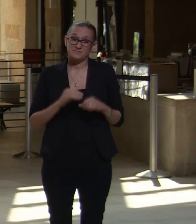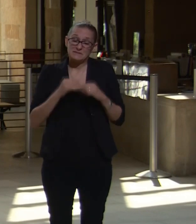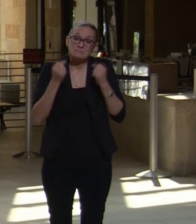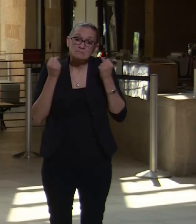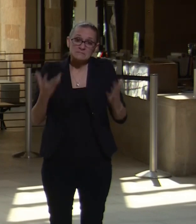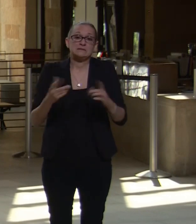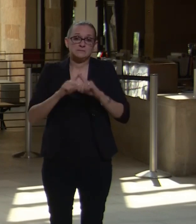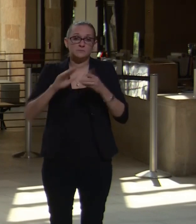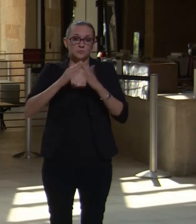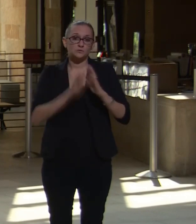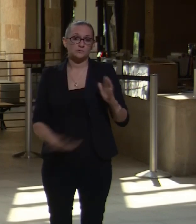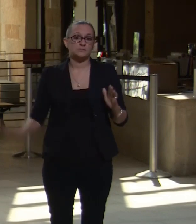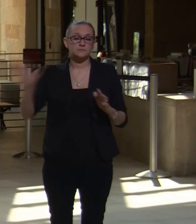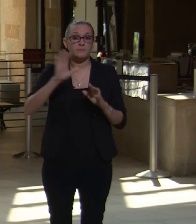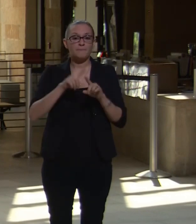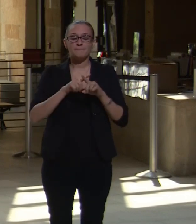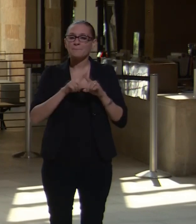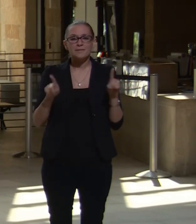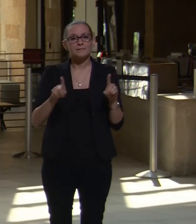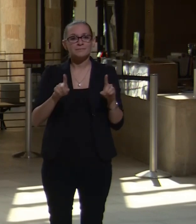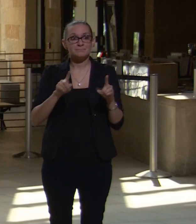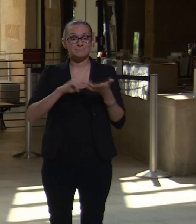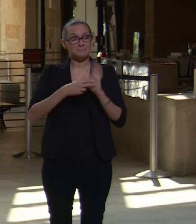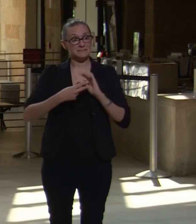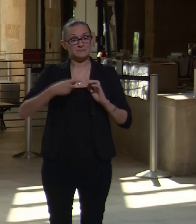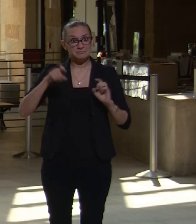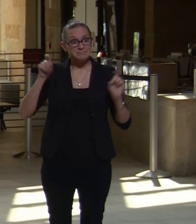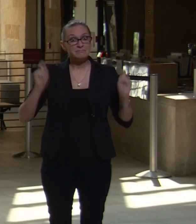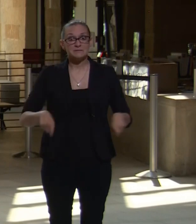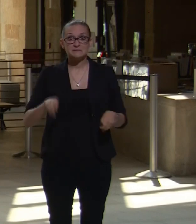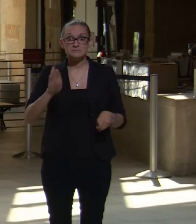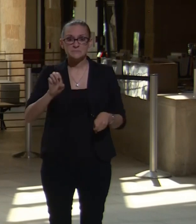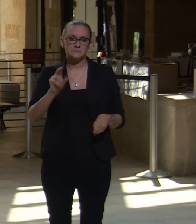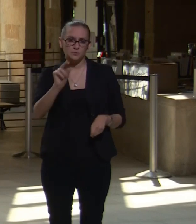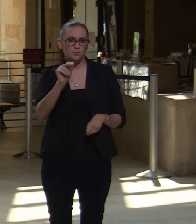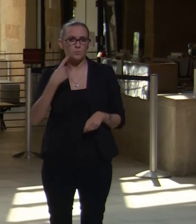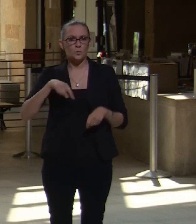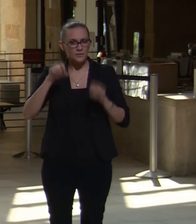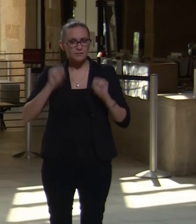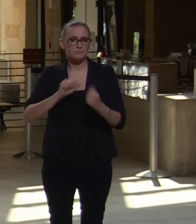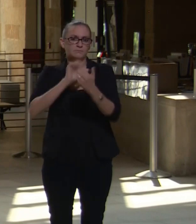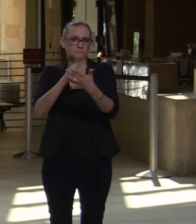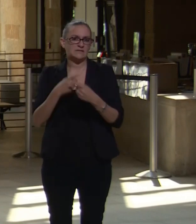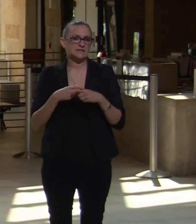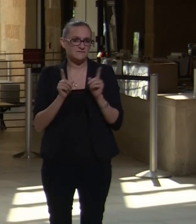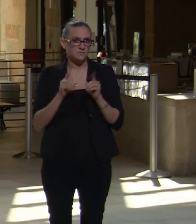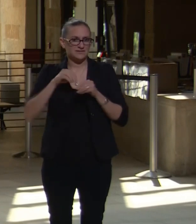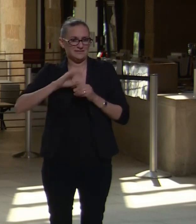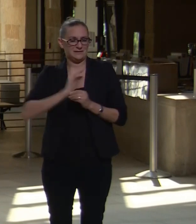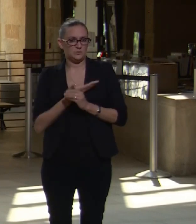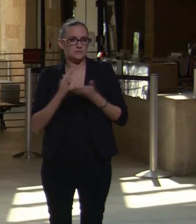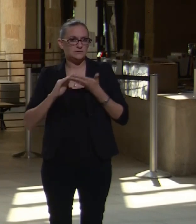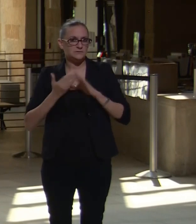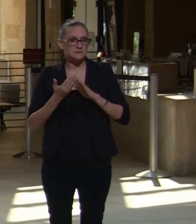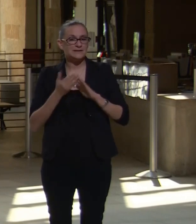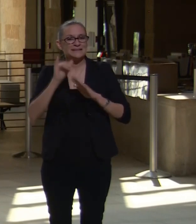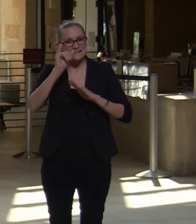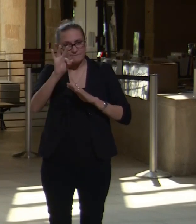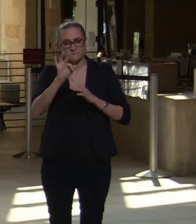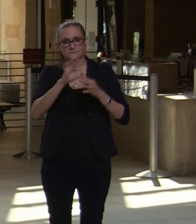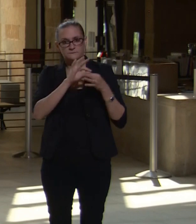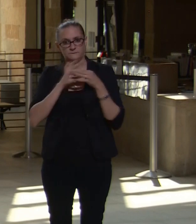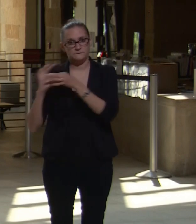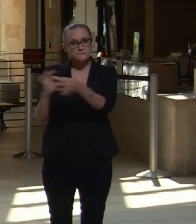many communities, but it does not have to be. We can do this differently in our city if